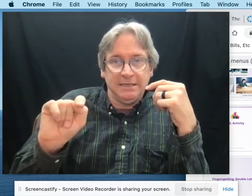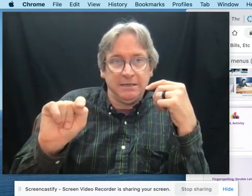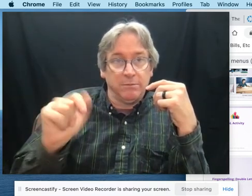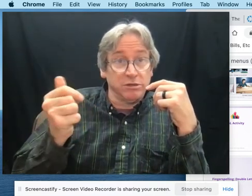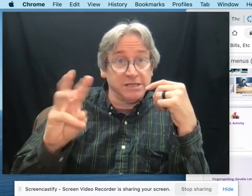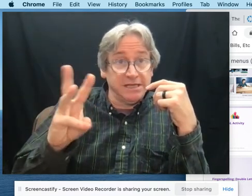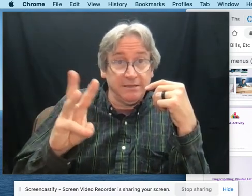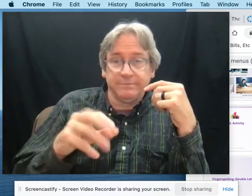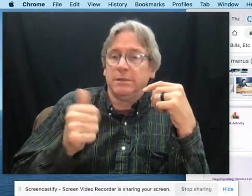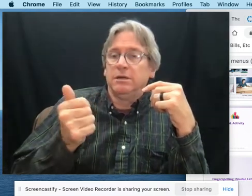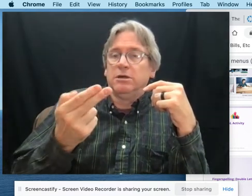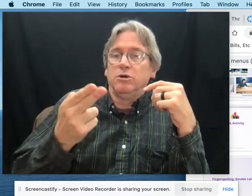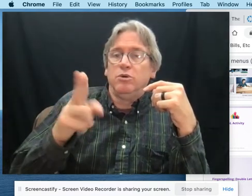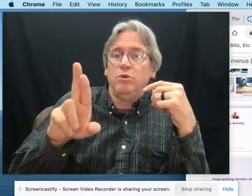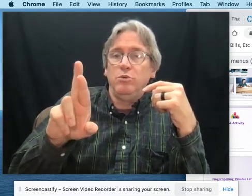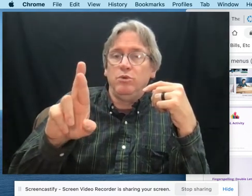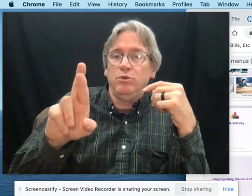H-U-R-I-T-T, number